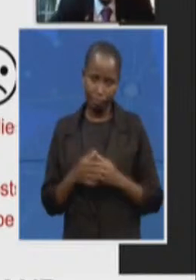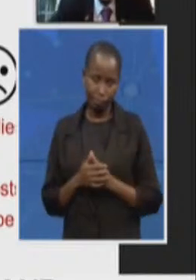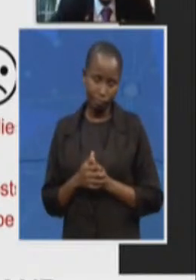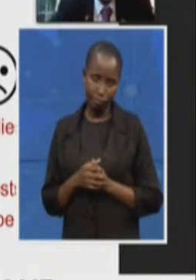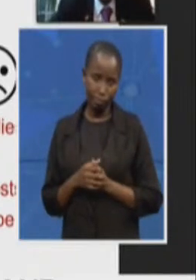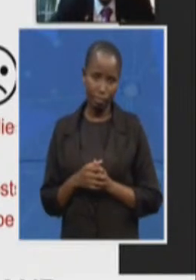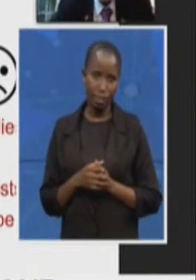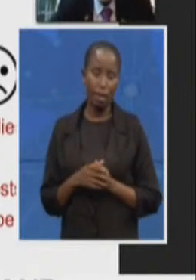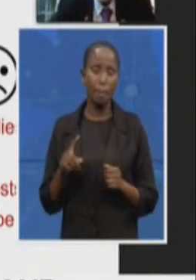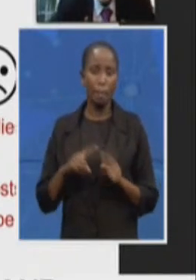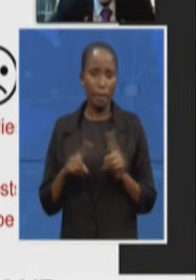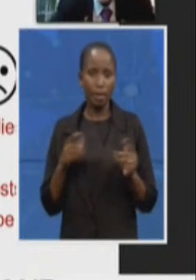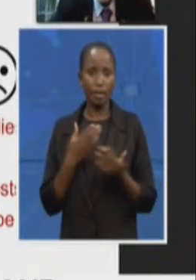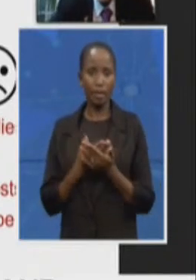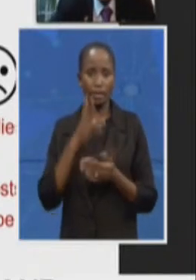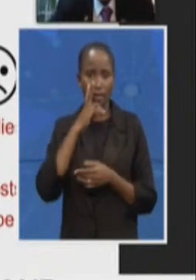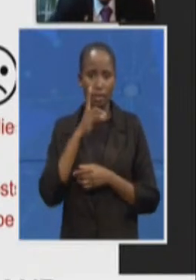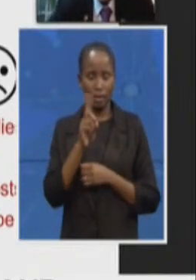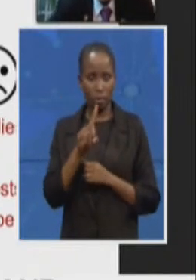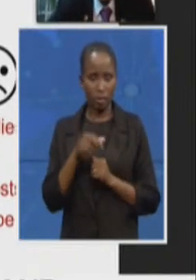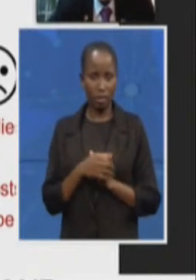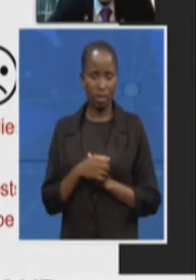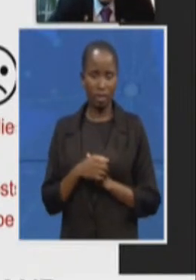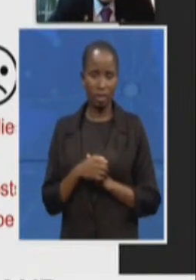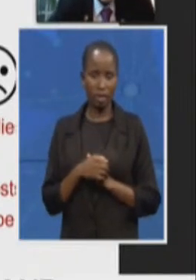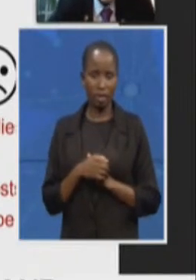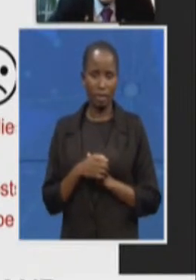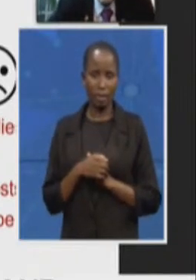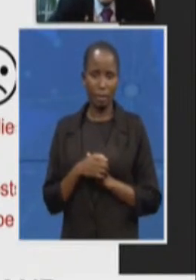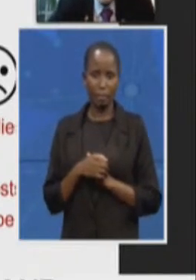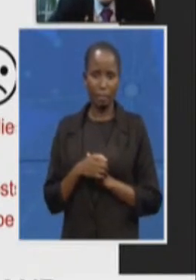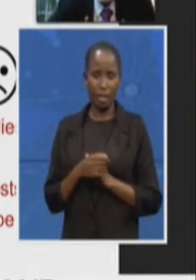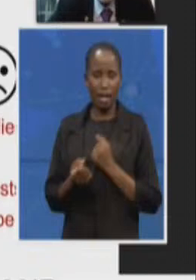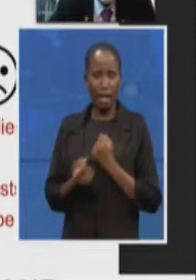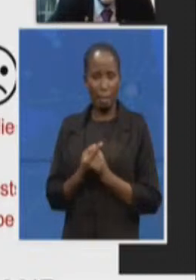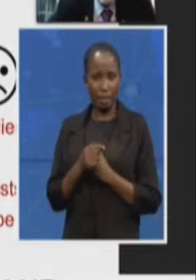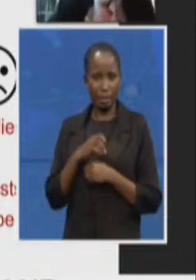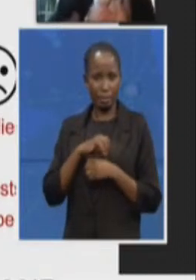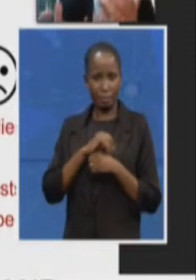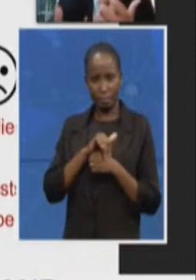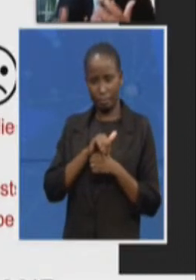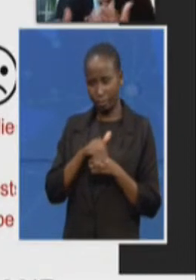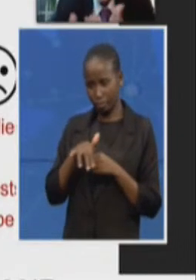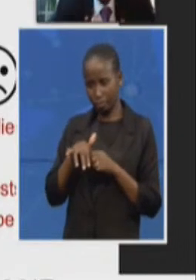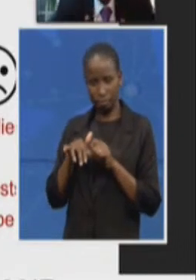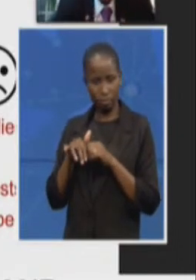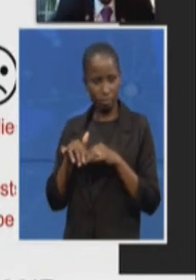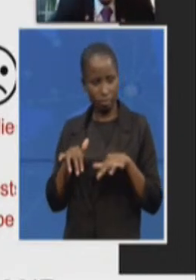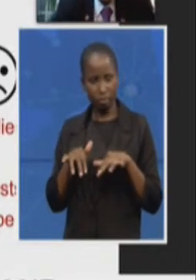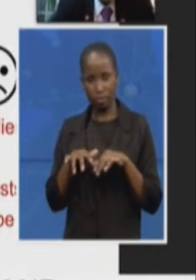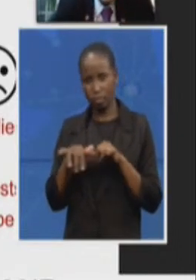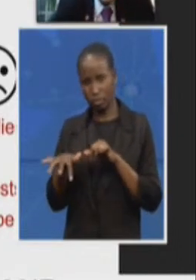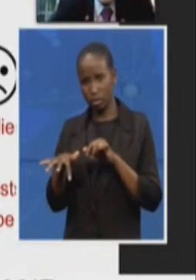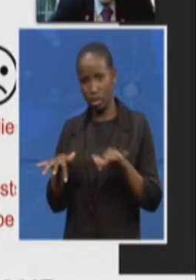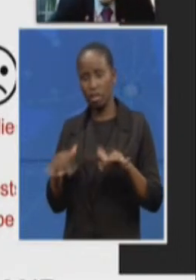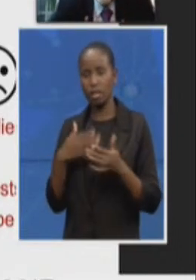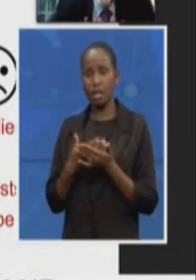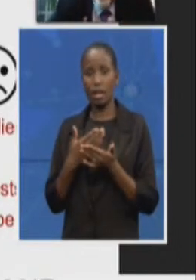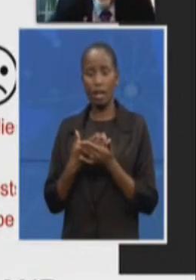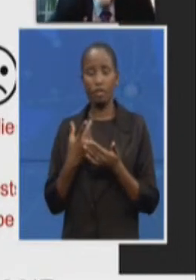that occur may confer some level of immune escape from antibodies. And so we can expect that we may